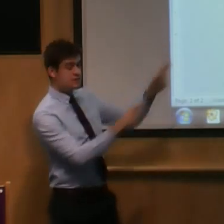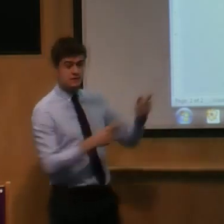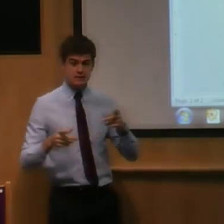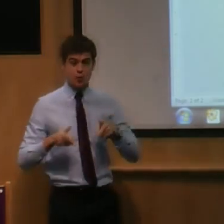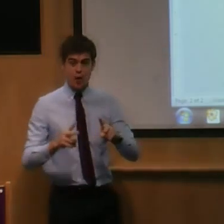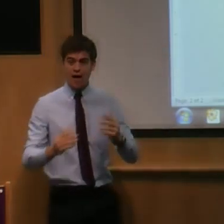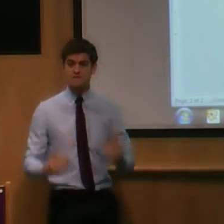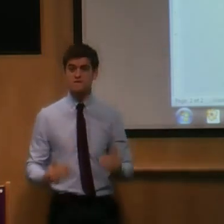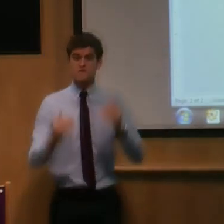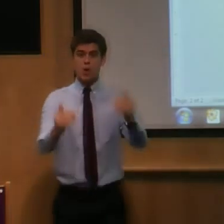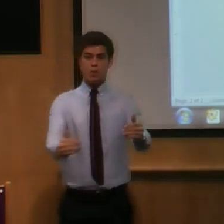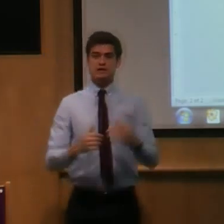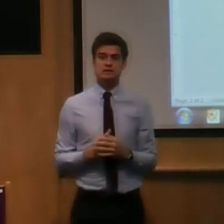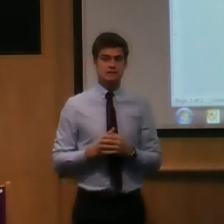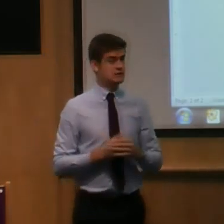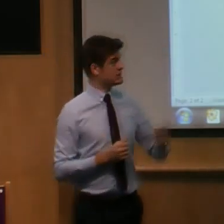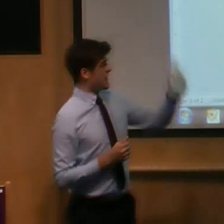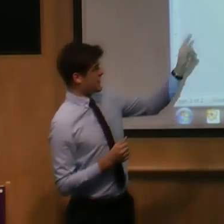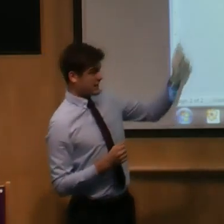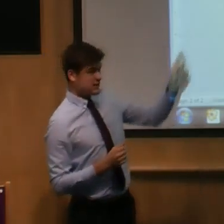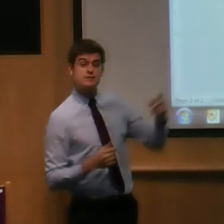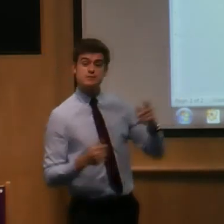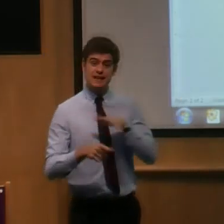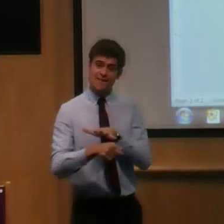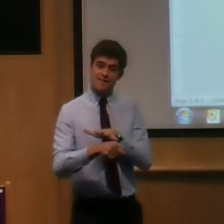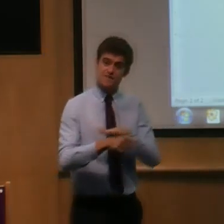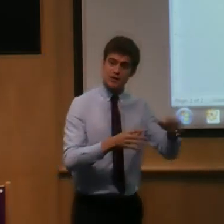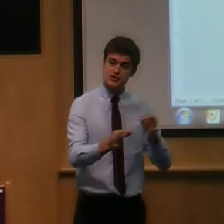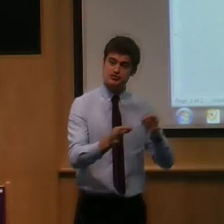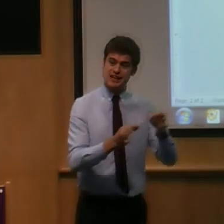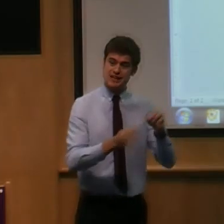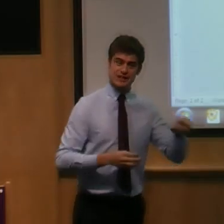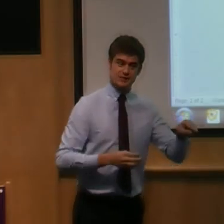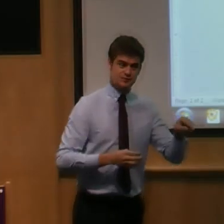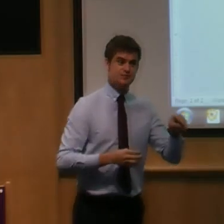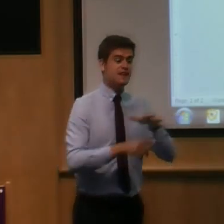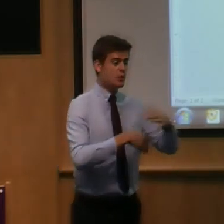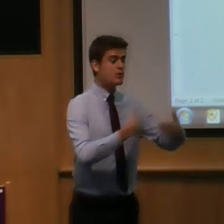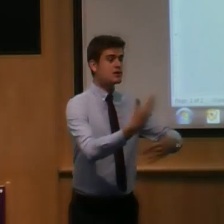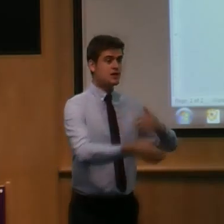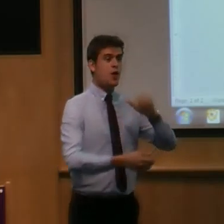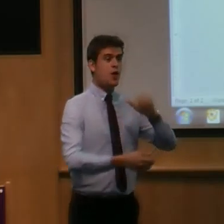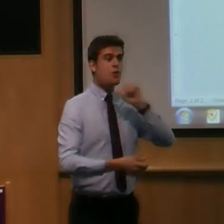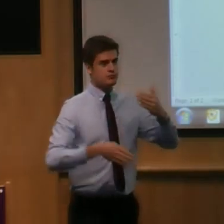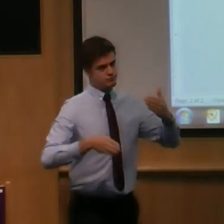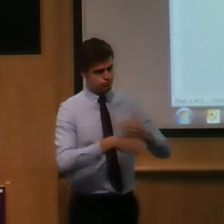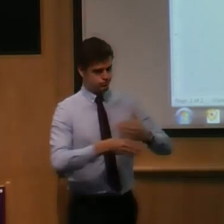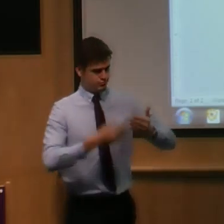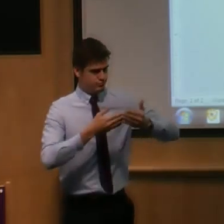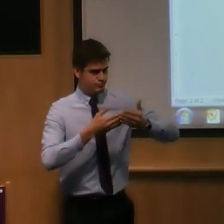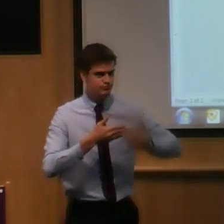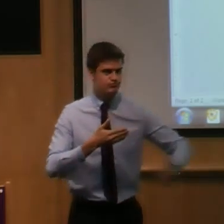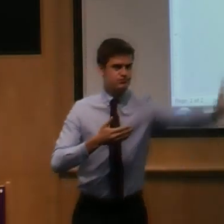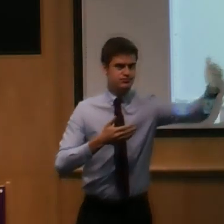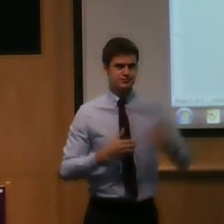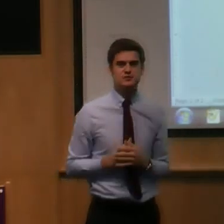is that the community sees us as being approachable. That's our way forward. Now, this idea will influence our strategy, and